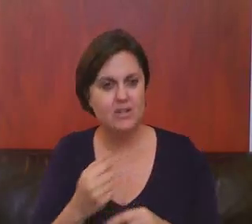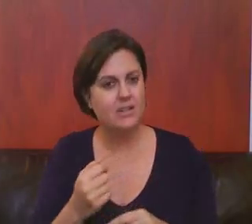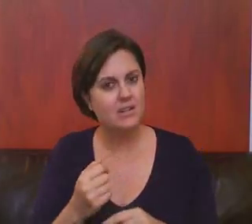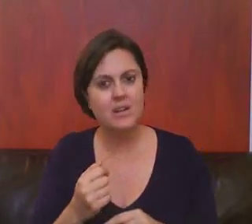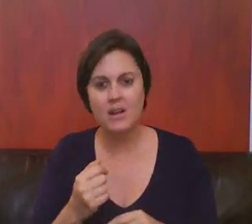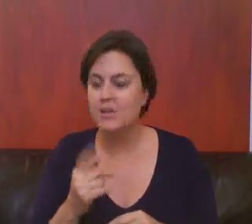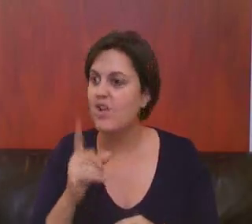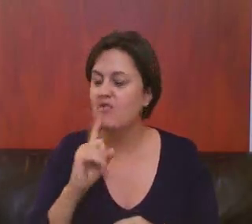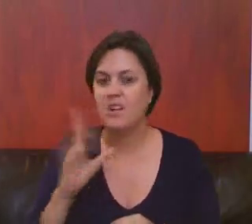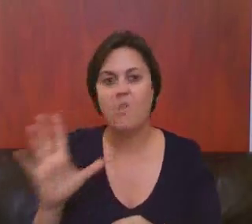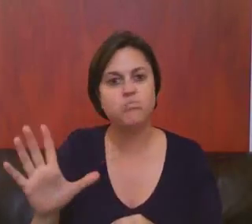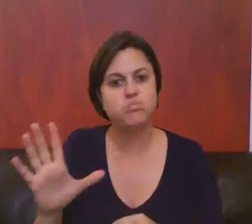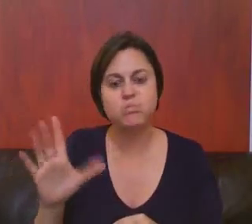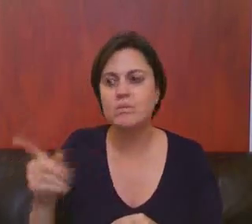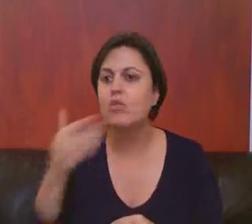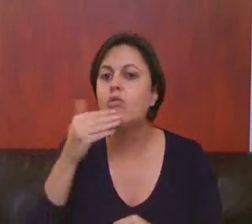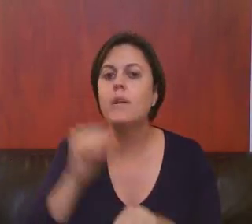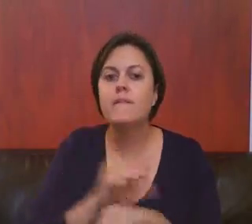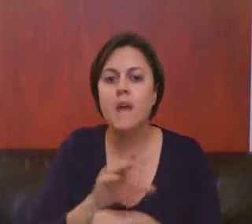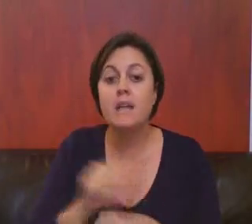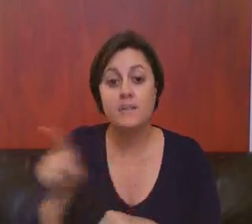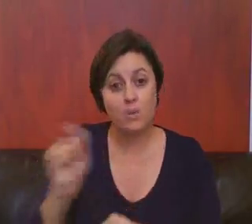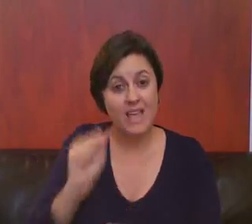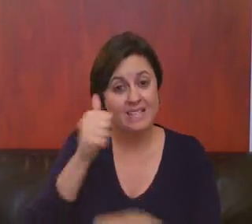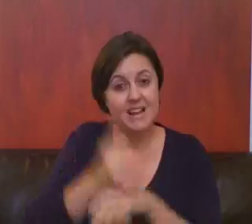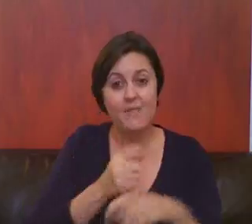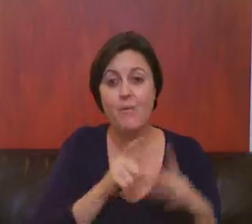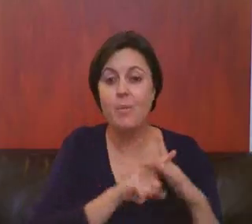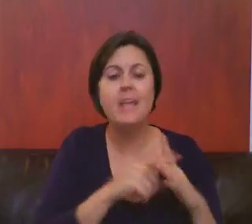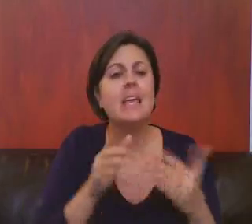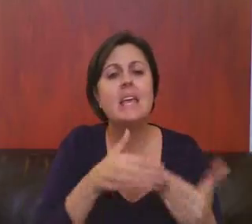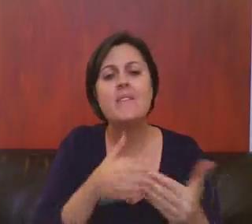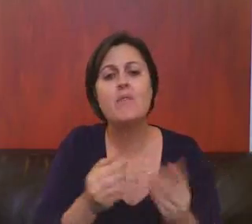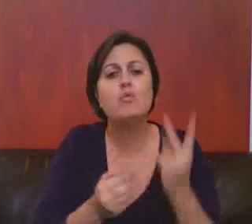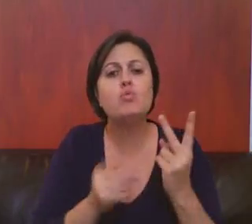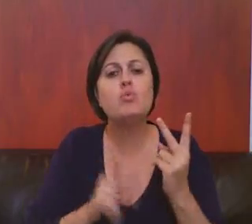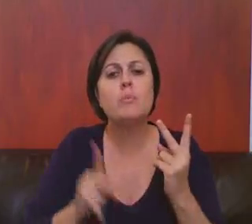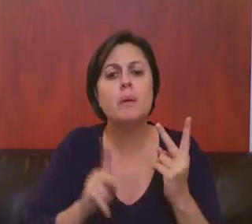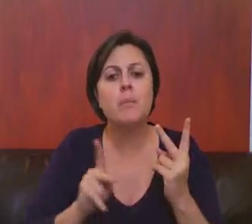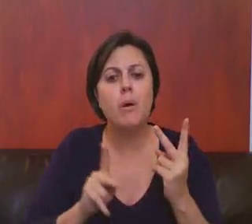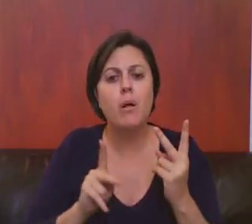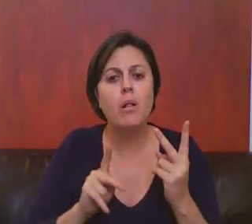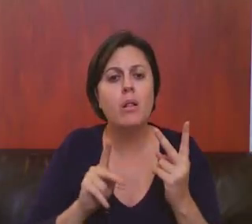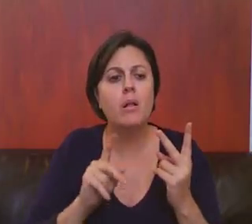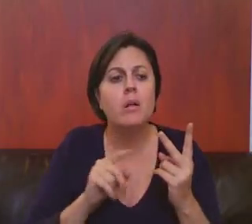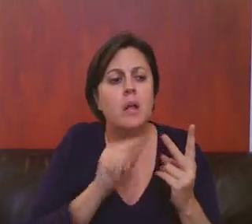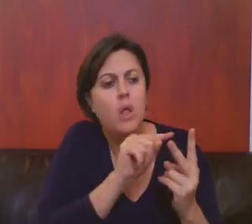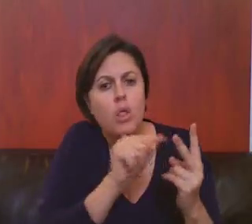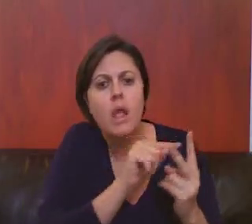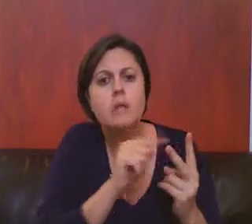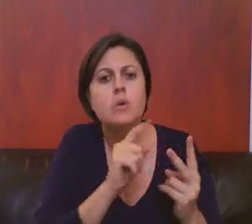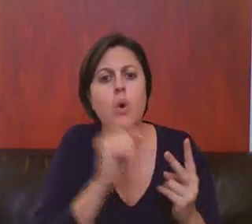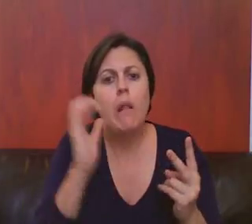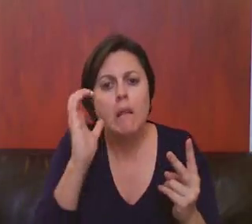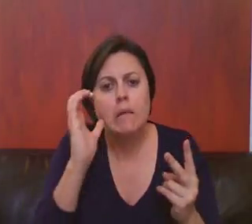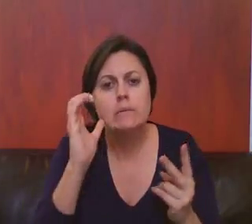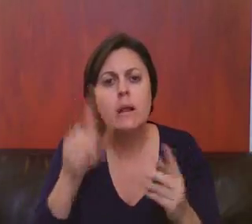could set that up from day one, even if it's just two people, to have listen to your plan and make sure you're on the right track, I strongly recommend